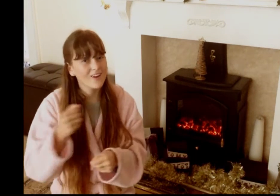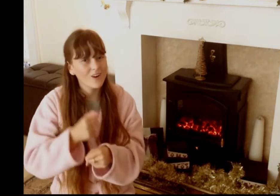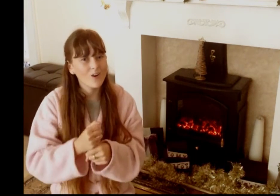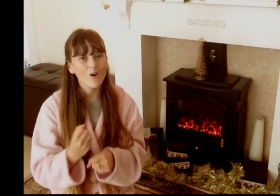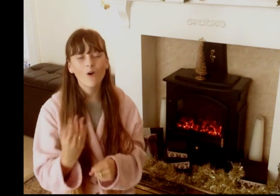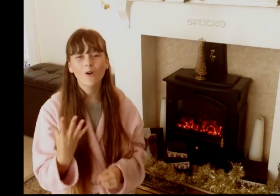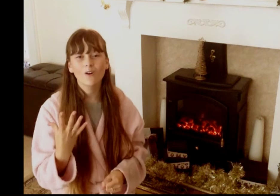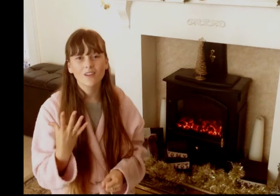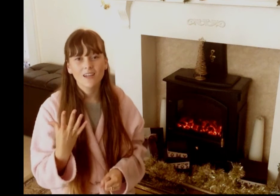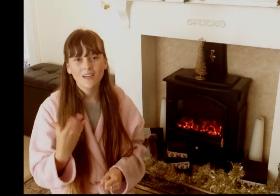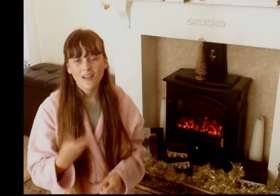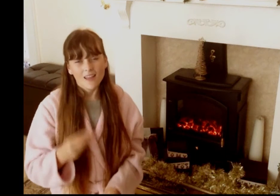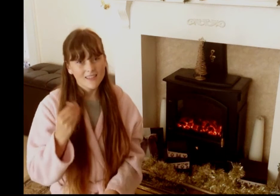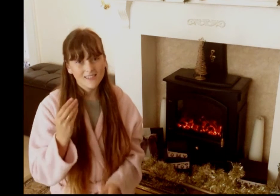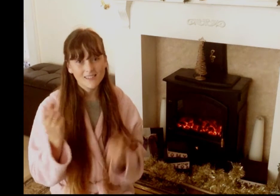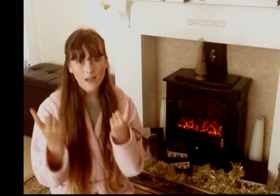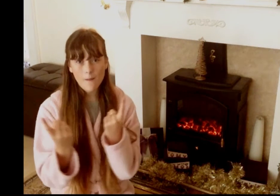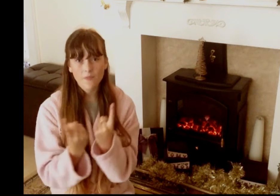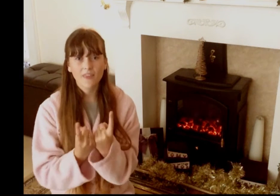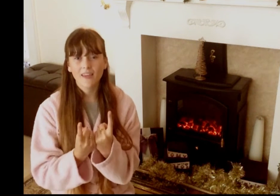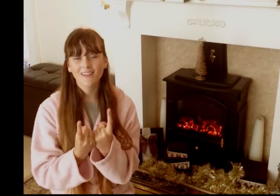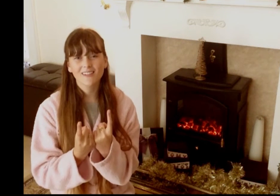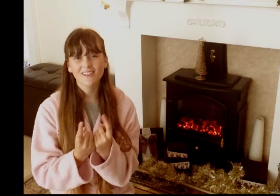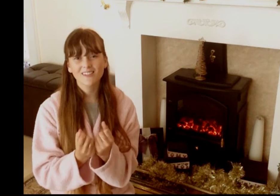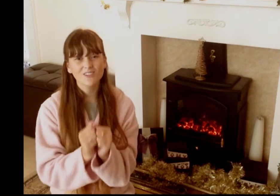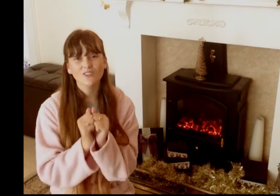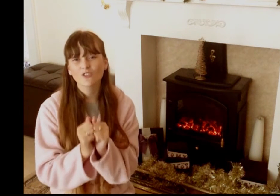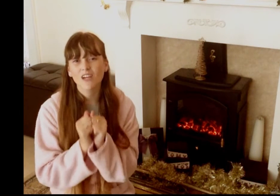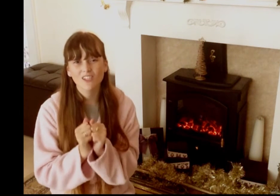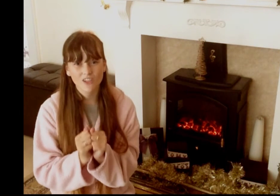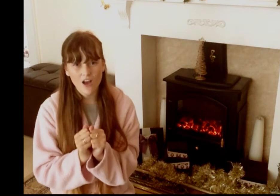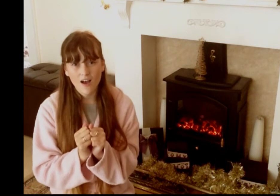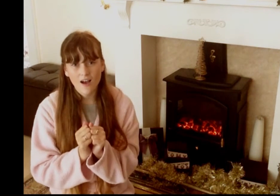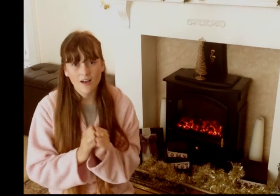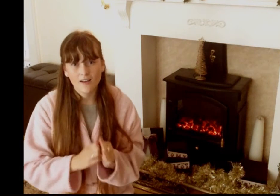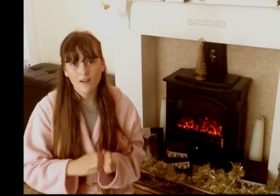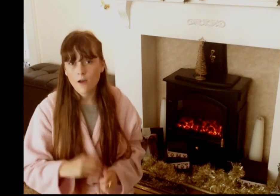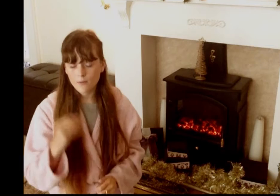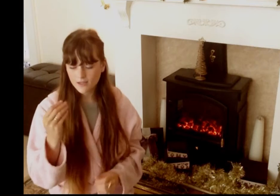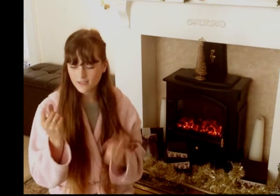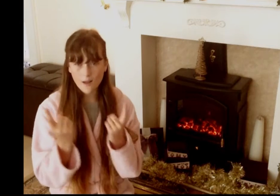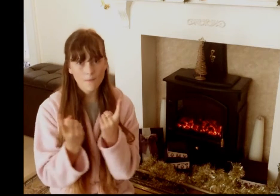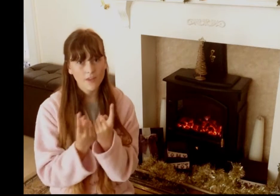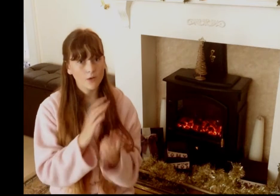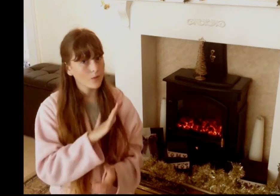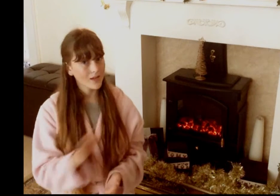gold. This is something to treasure, but it's something we